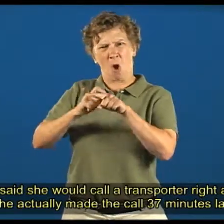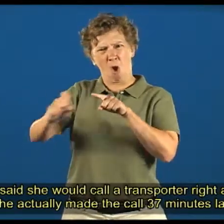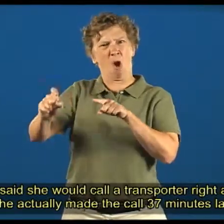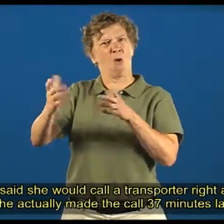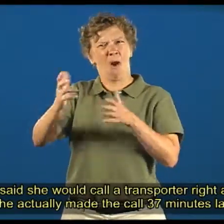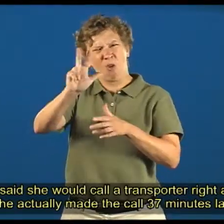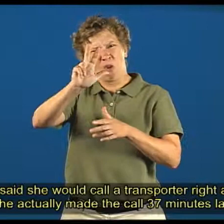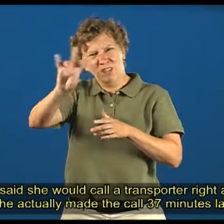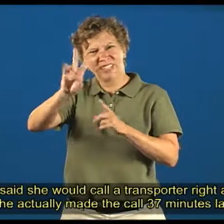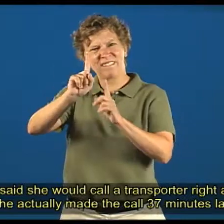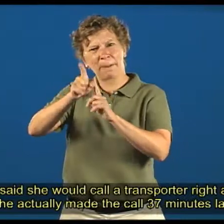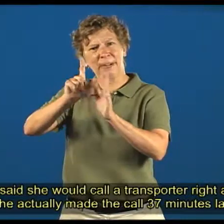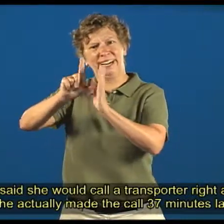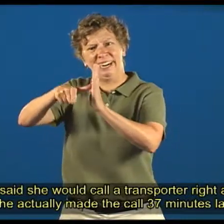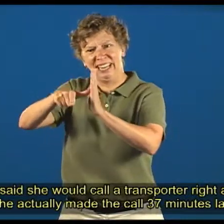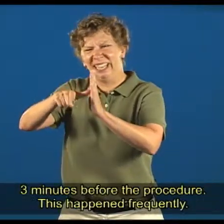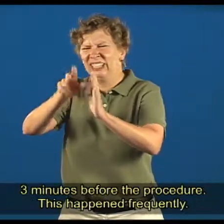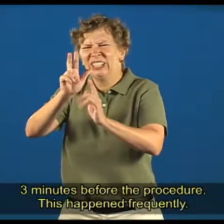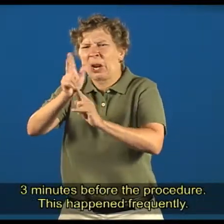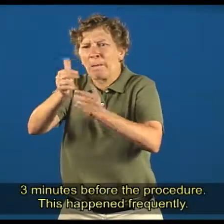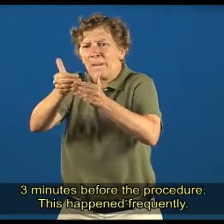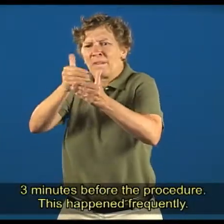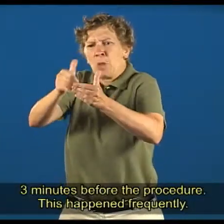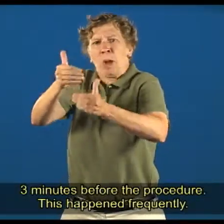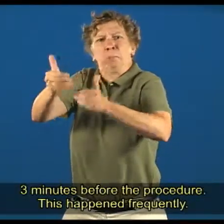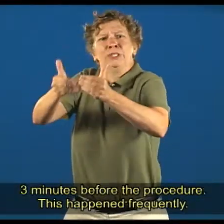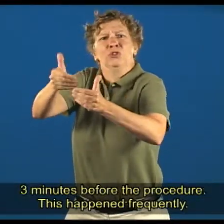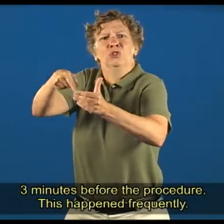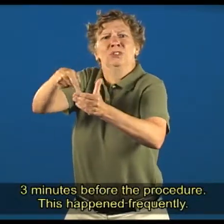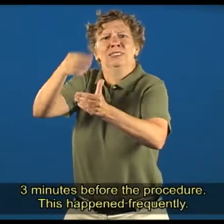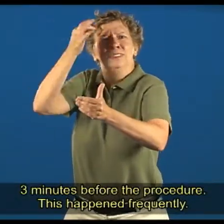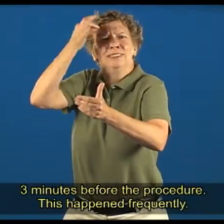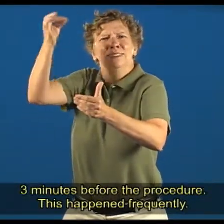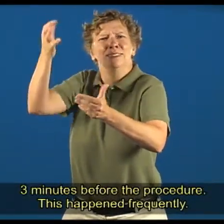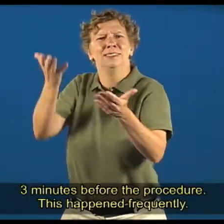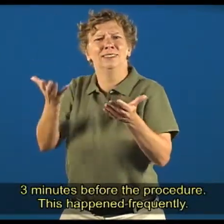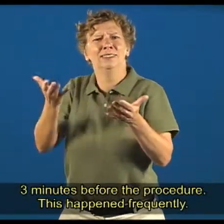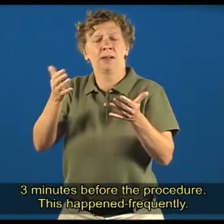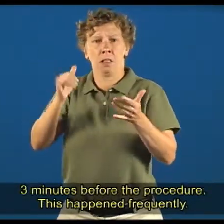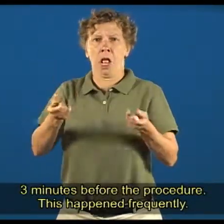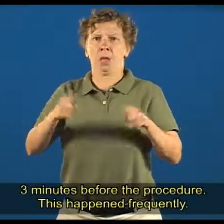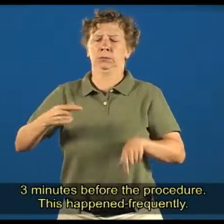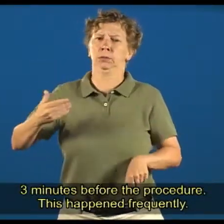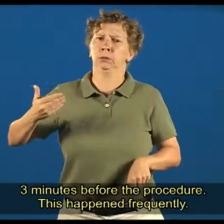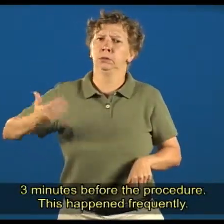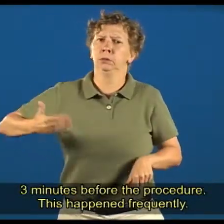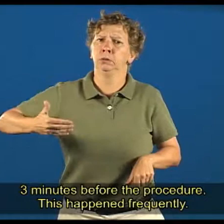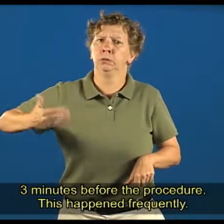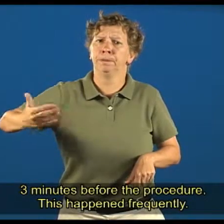call 37 minutes later, 3 minutes before the procedure. This happened